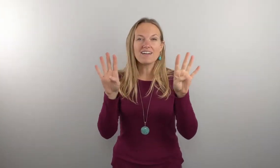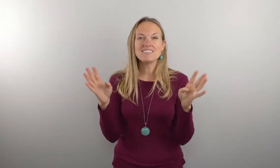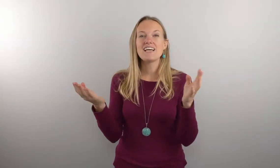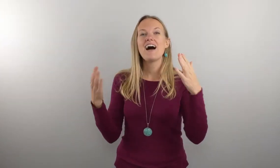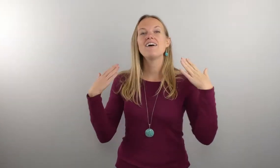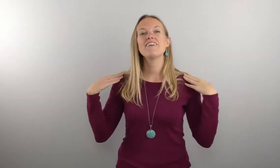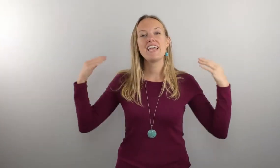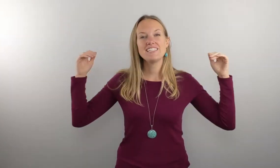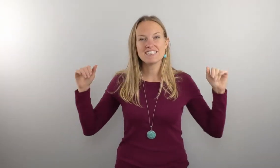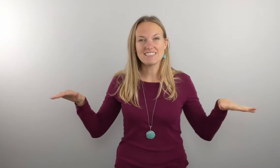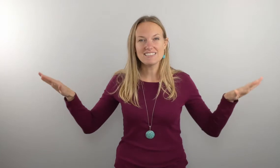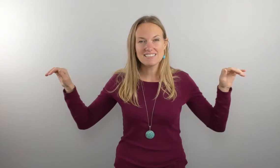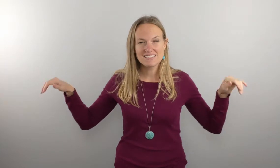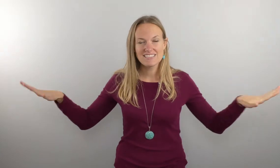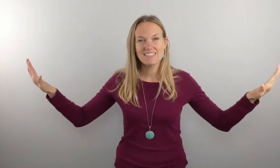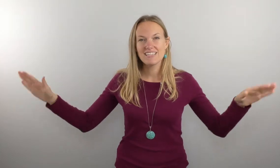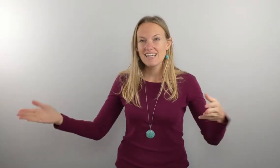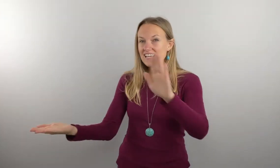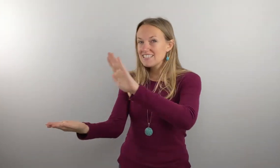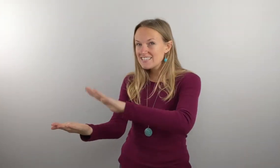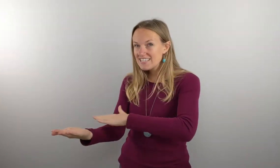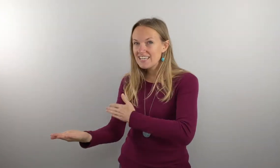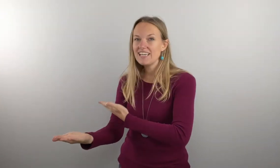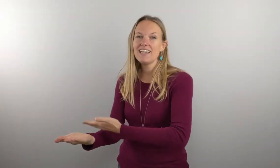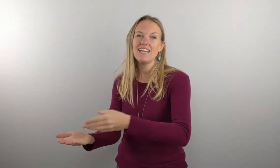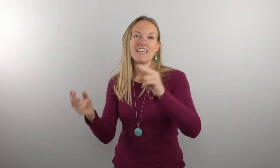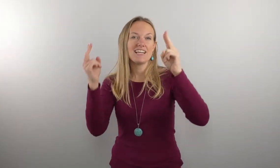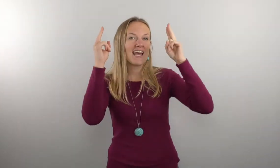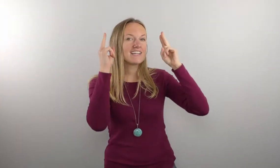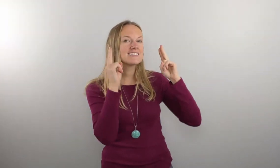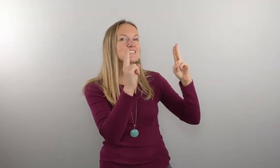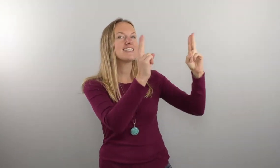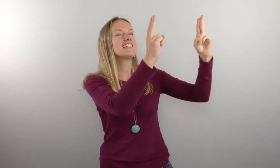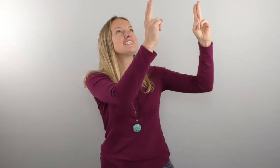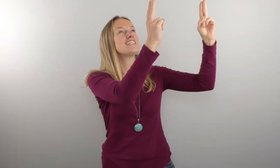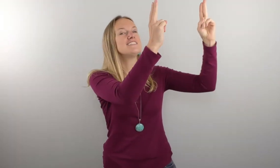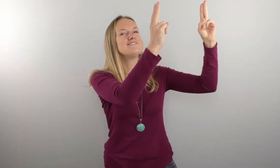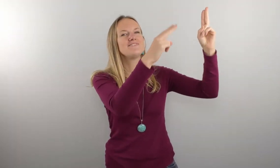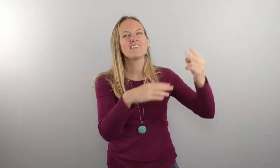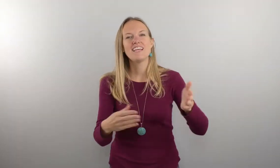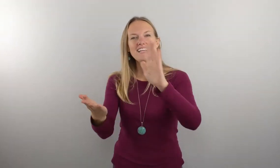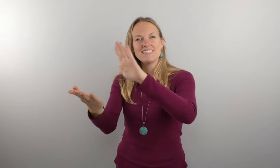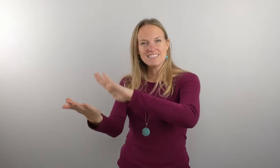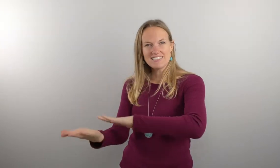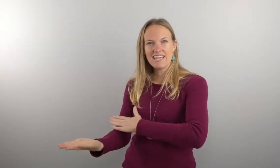choirs of angels. Sing in exultation.